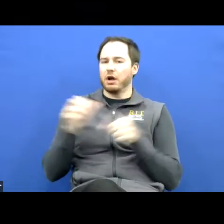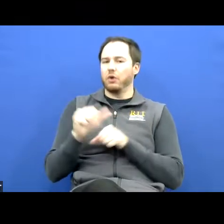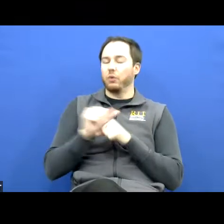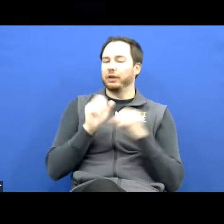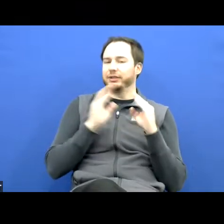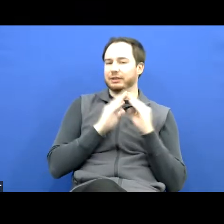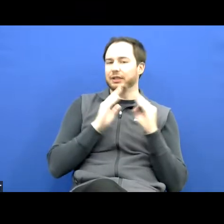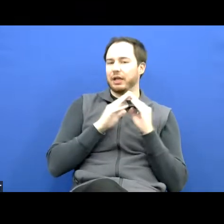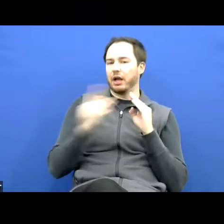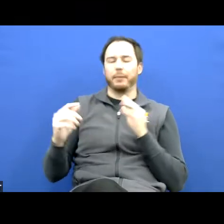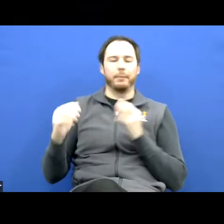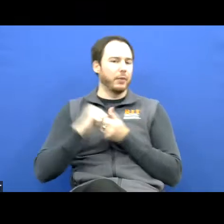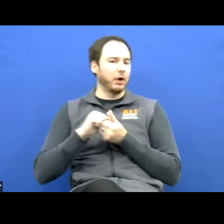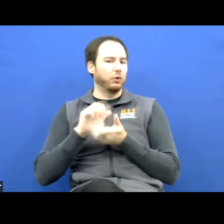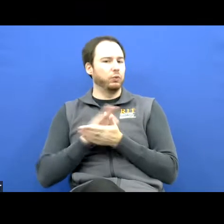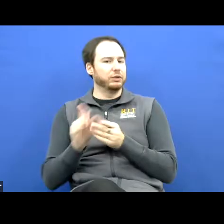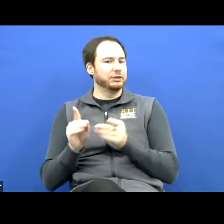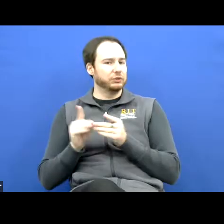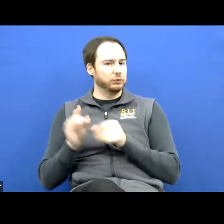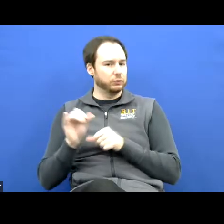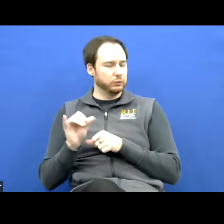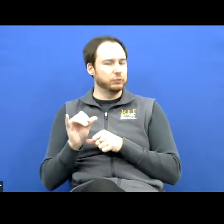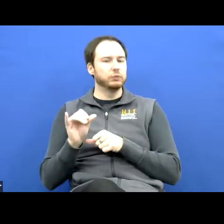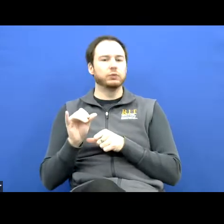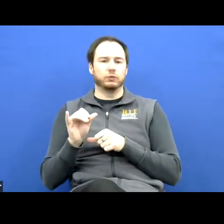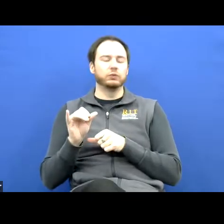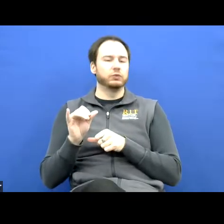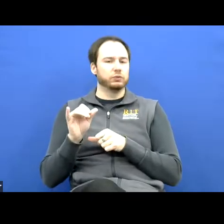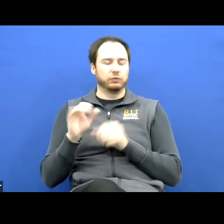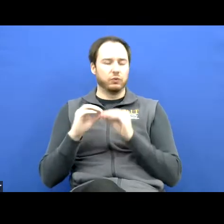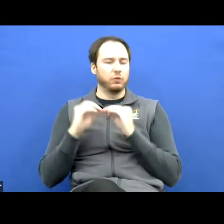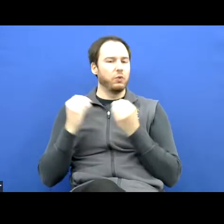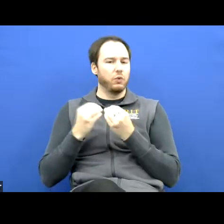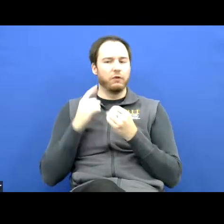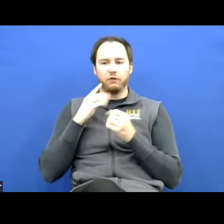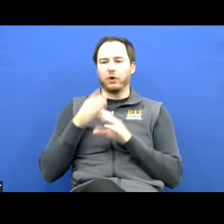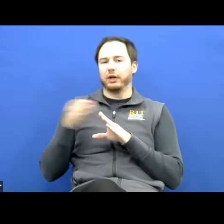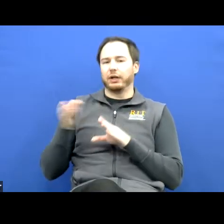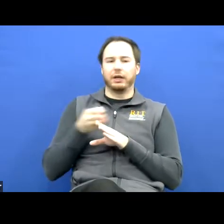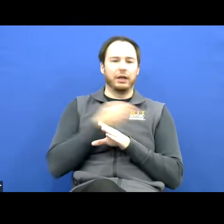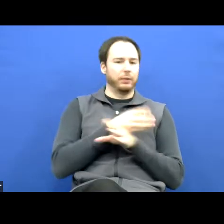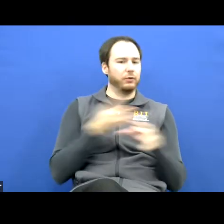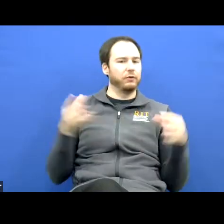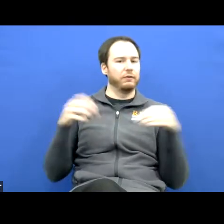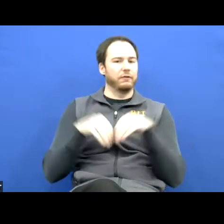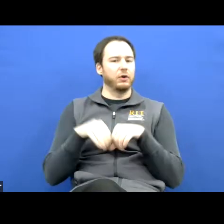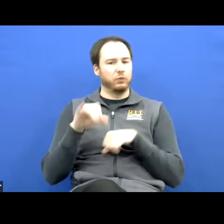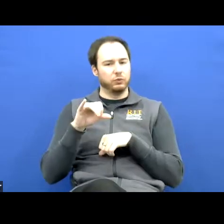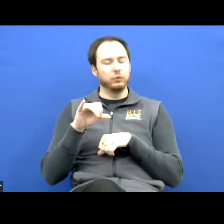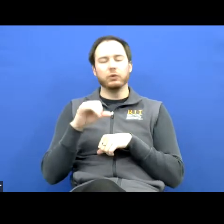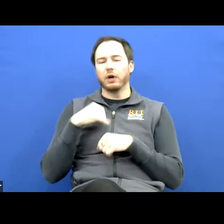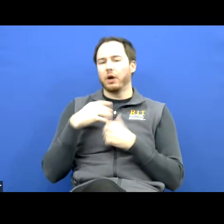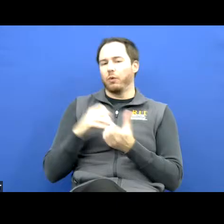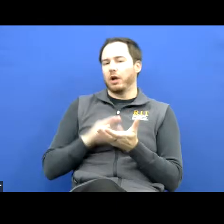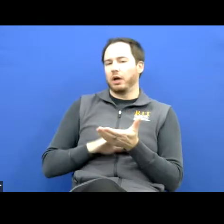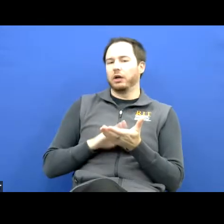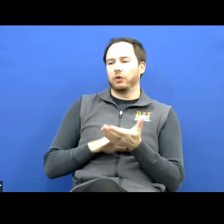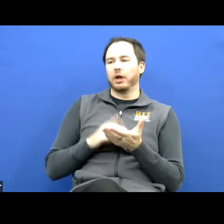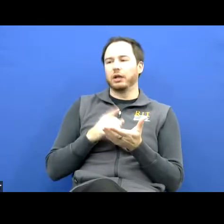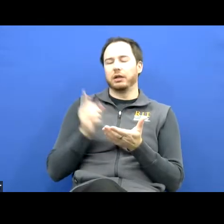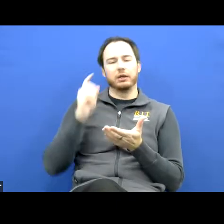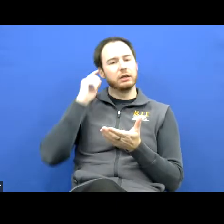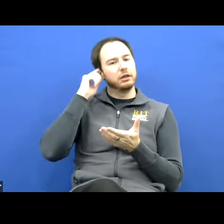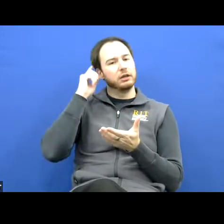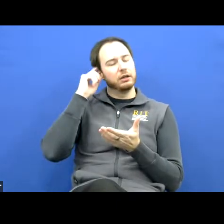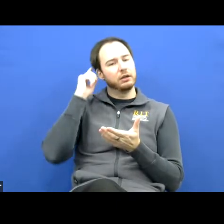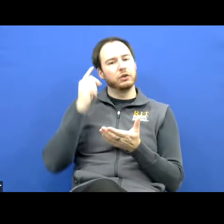but the partnership with the school district. Certainly there were organizations in neighboring towns also. And I wanted to give some credit, especially to